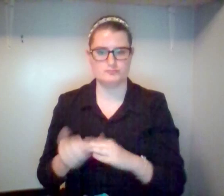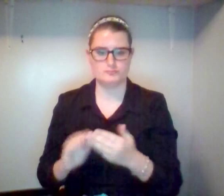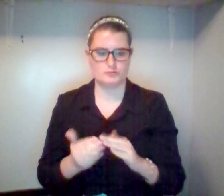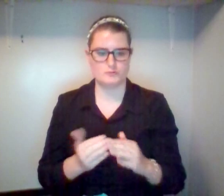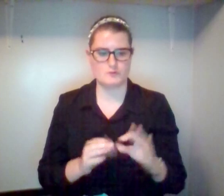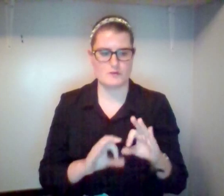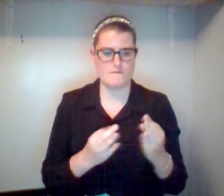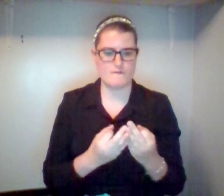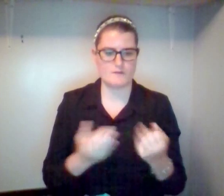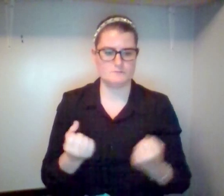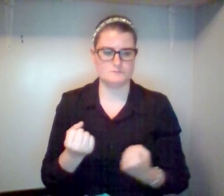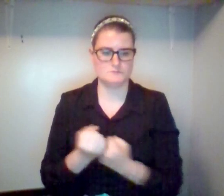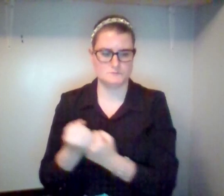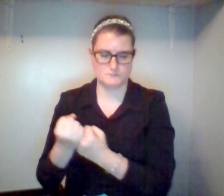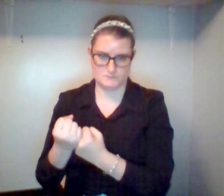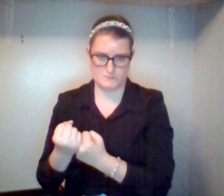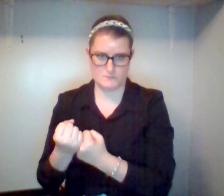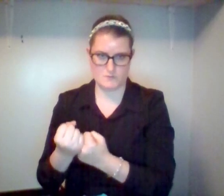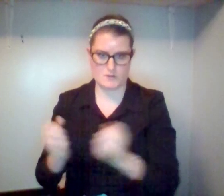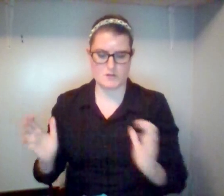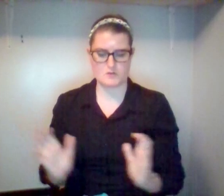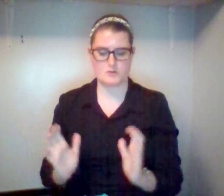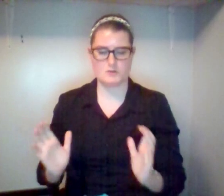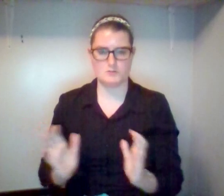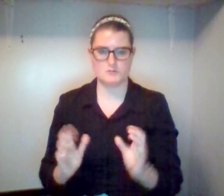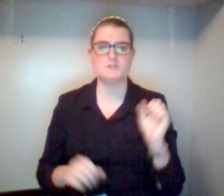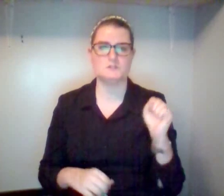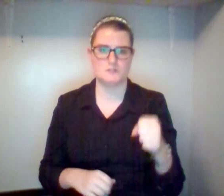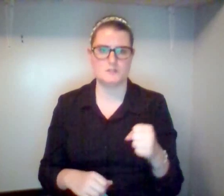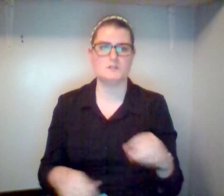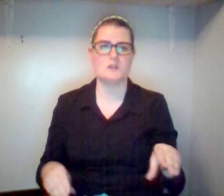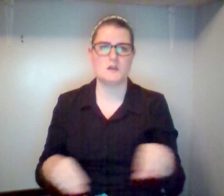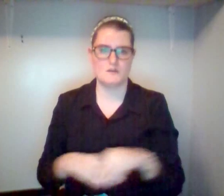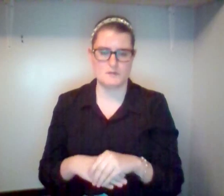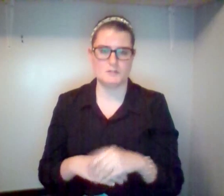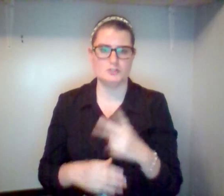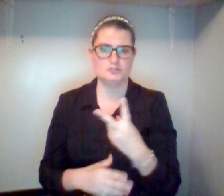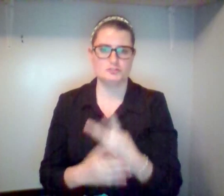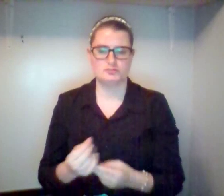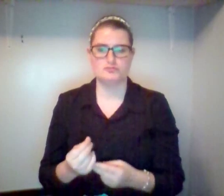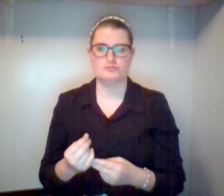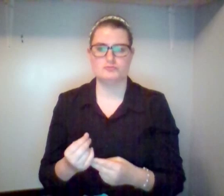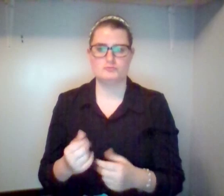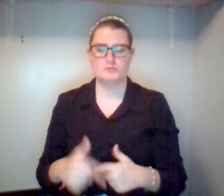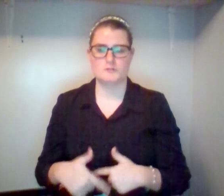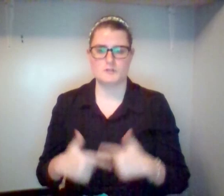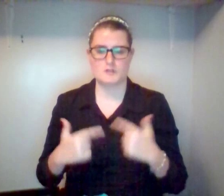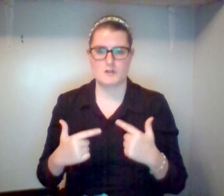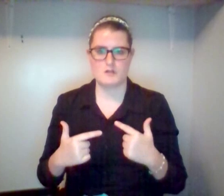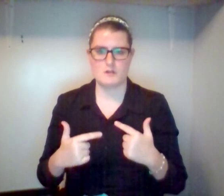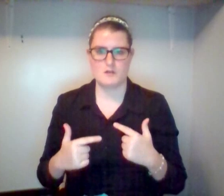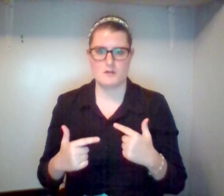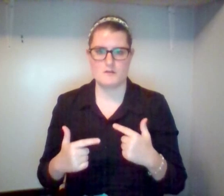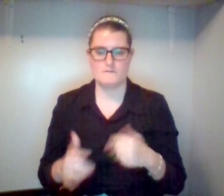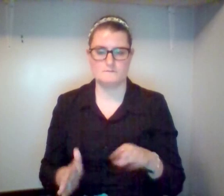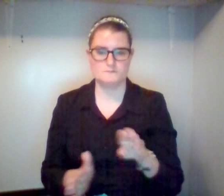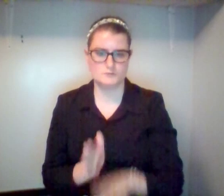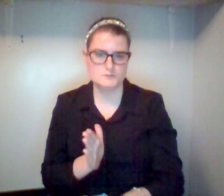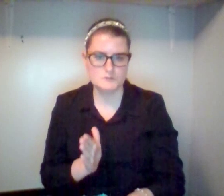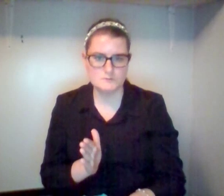probably say go for it. You know, two can live more cheaply together than apart, and marriage at its best is